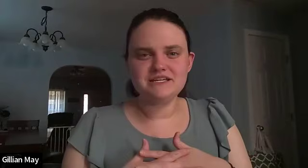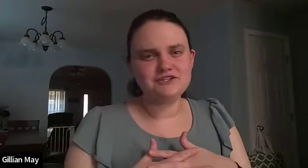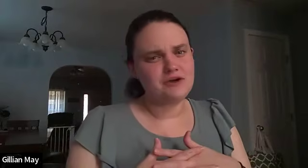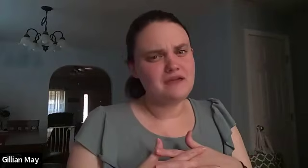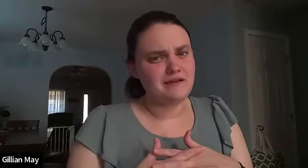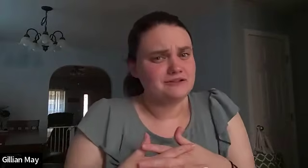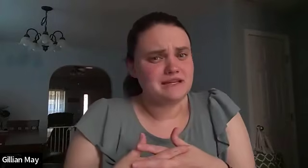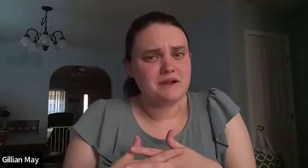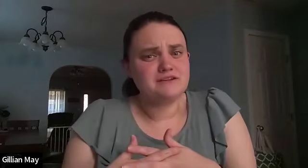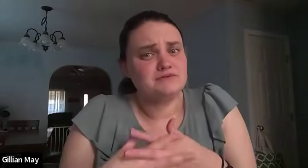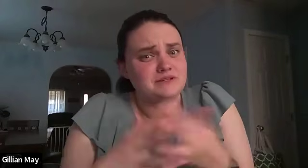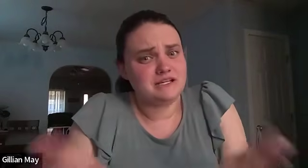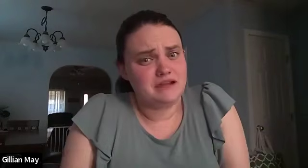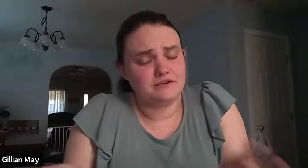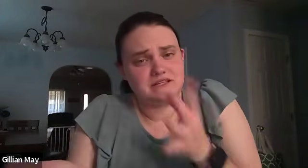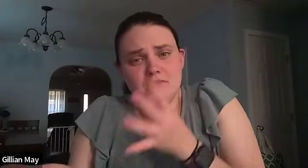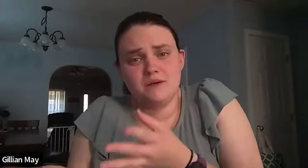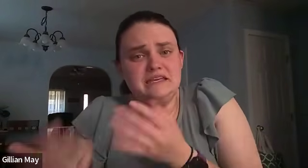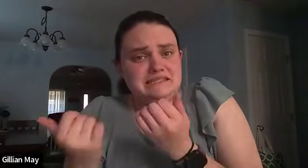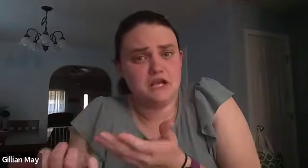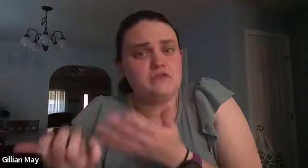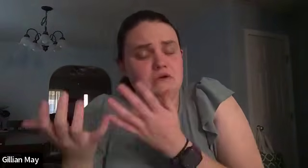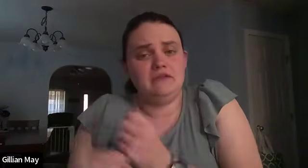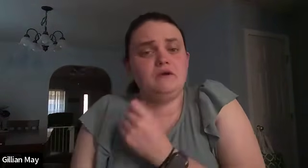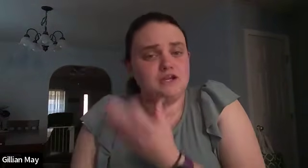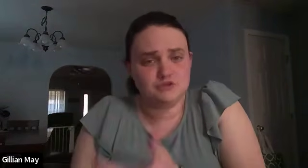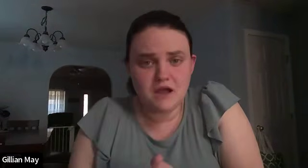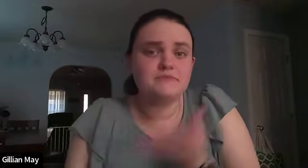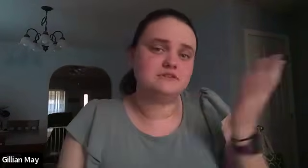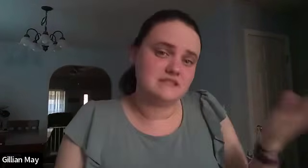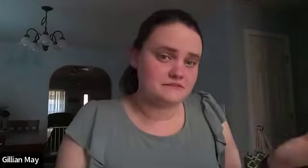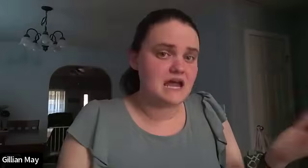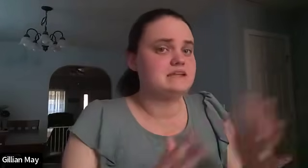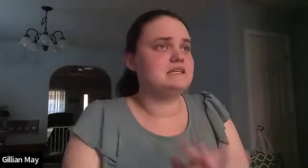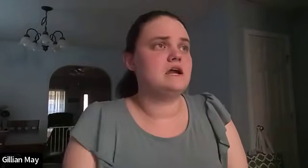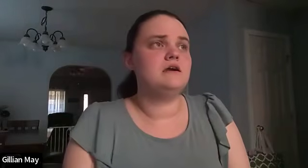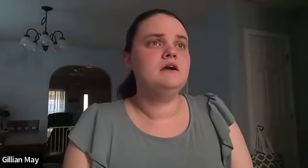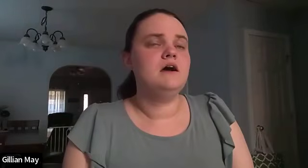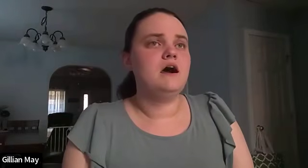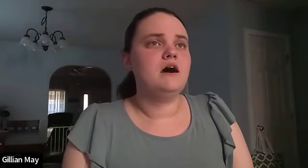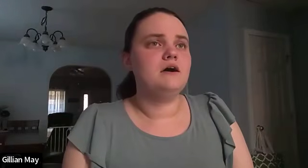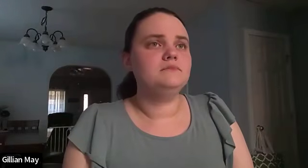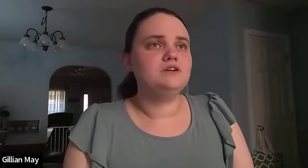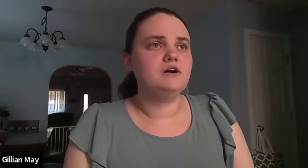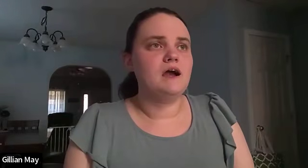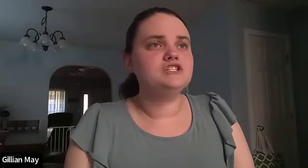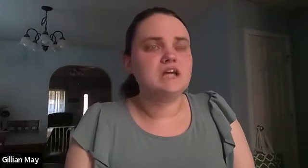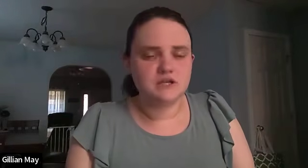families, their step parents are really great. Their stepmom is there, they're like their actual mom, their stepdad is there. I know